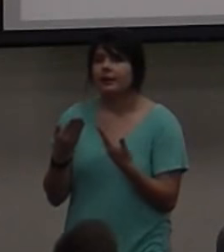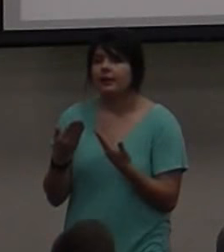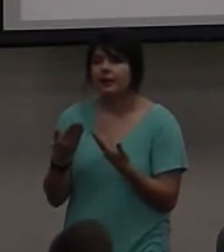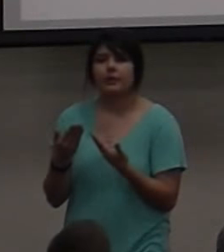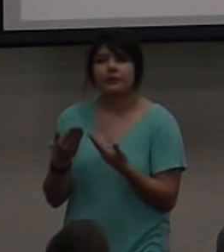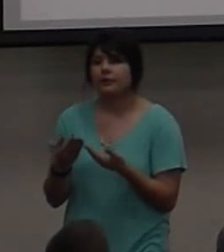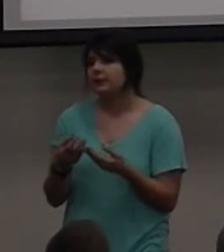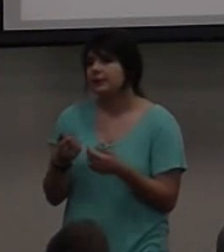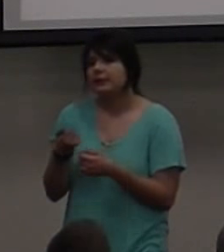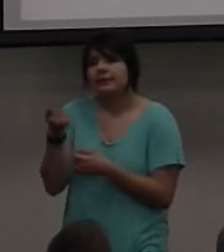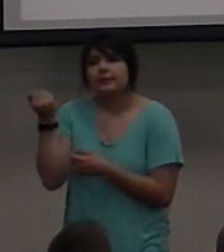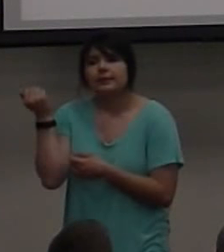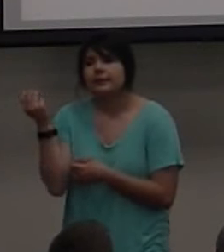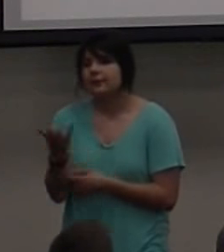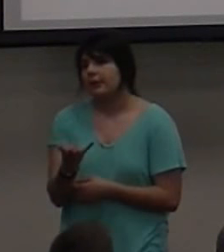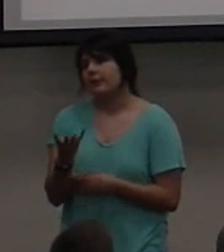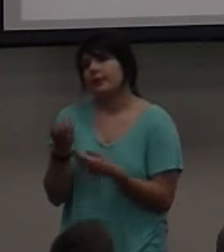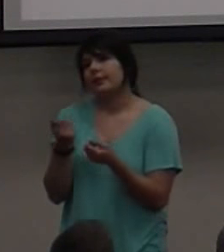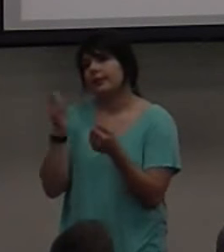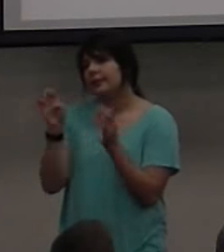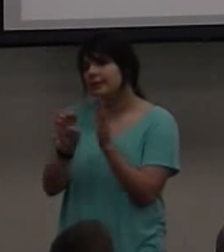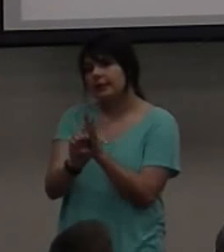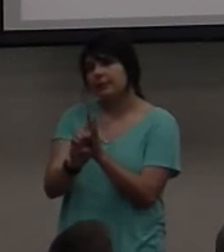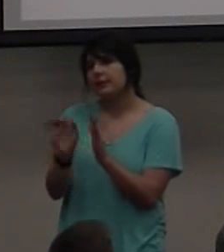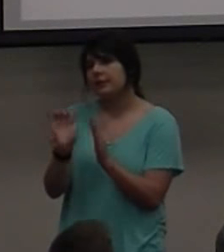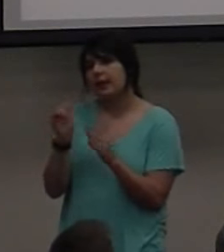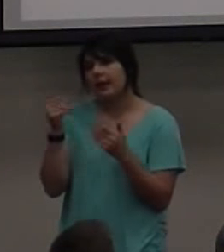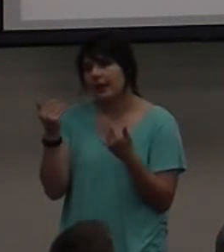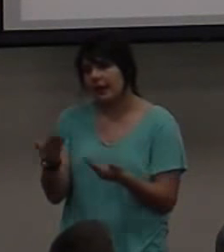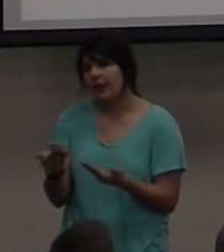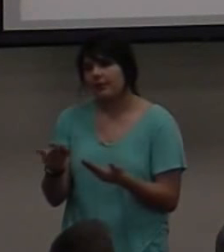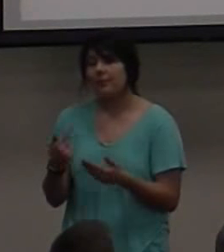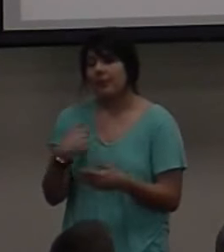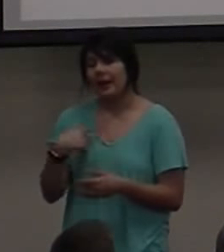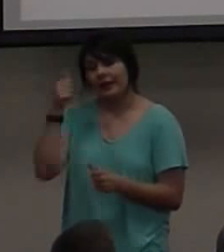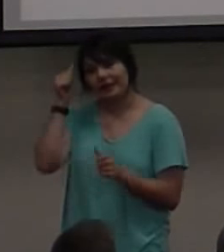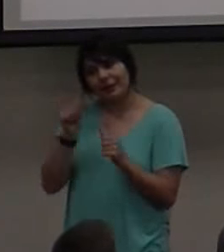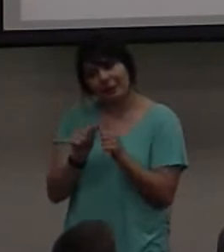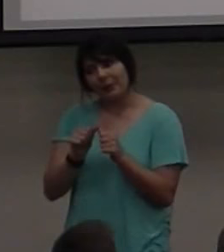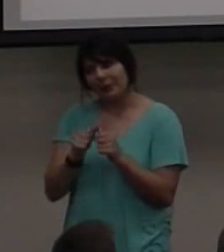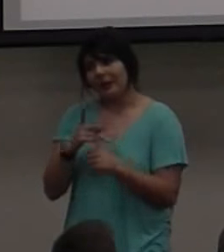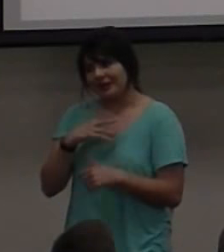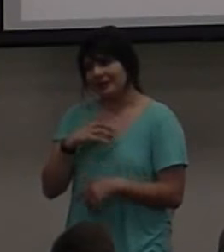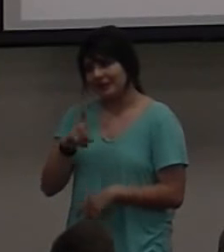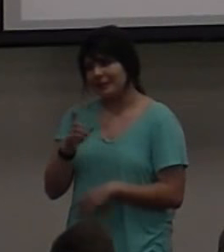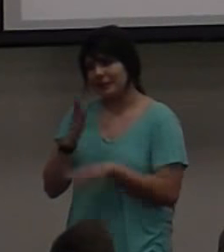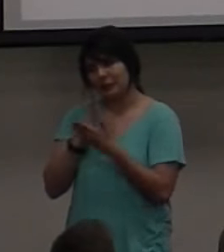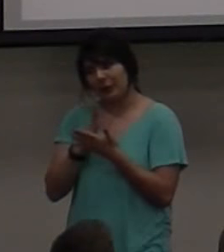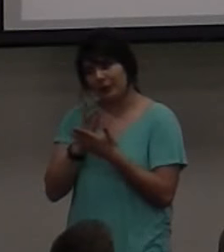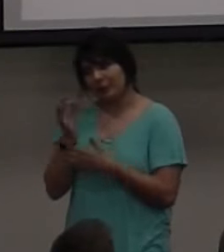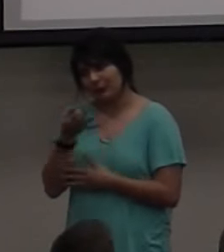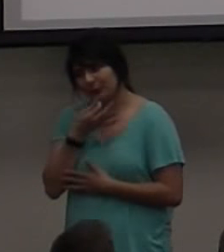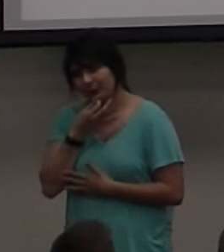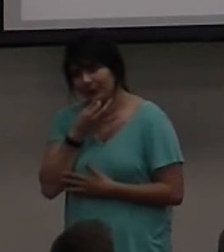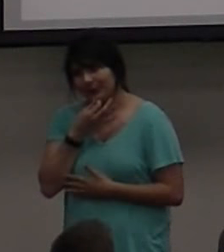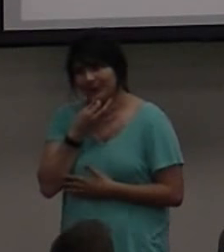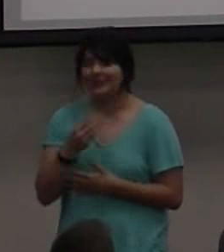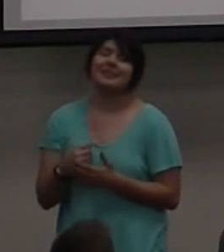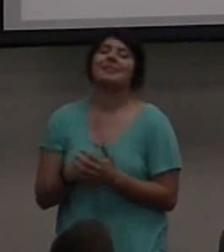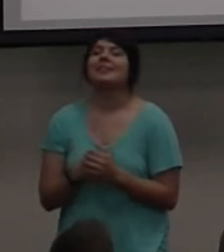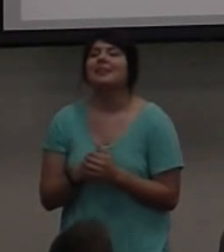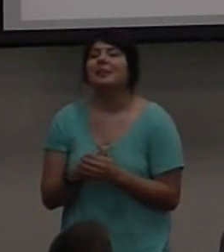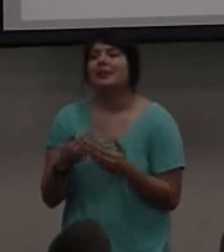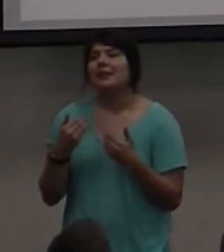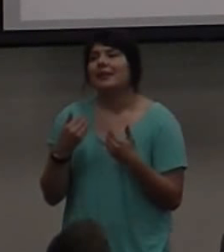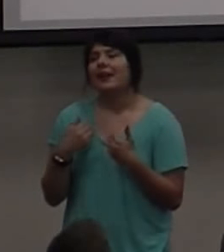many examples like that, but remember, I've got to shut up very soon. We've got something called the